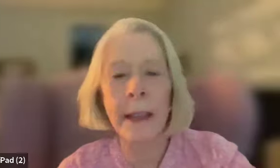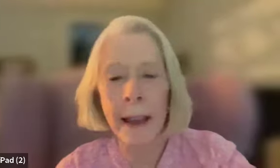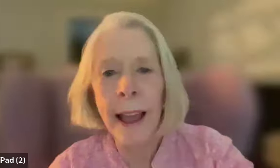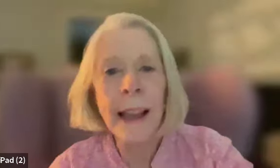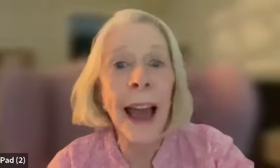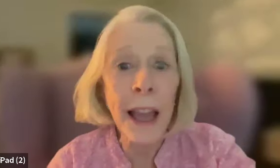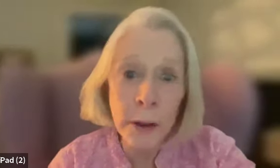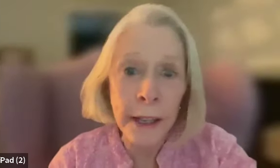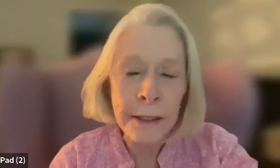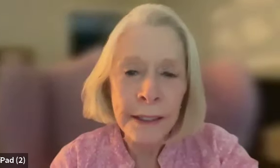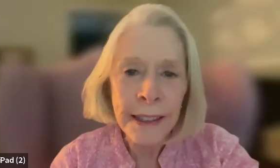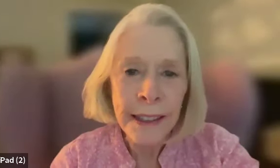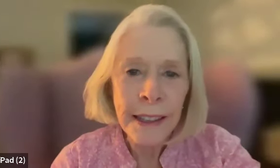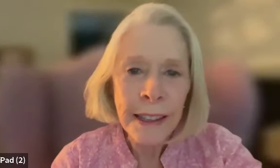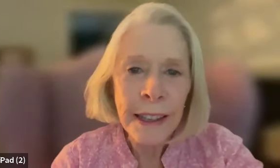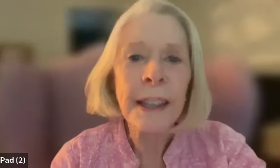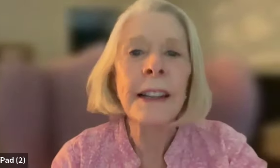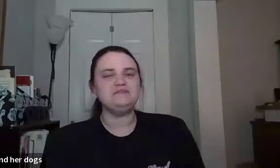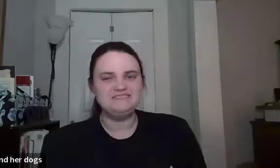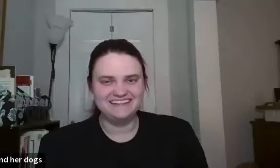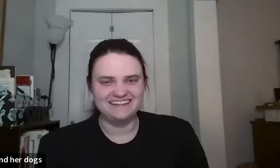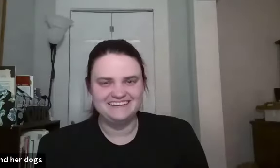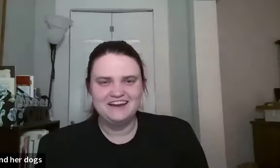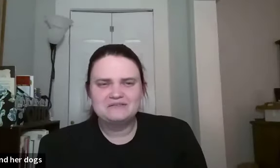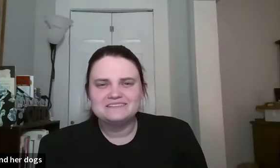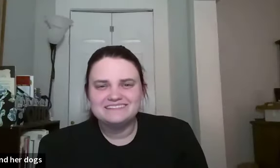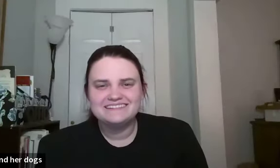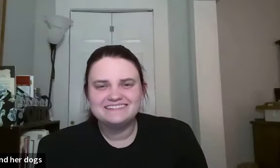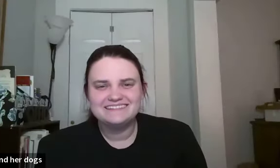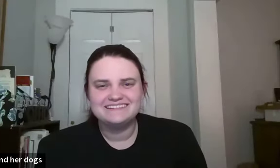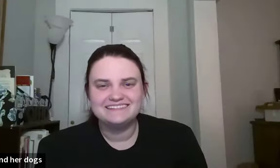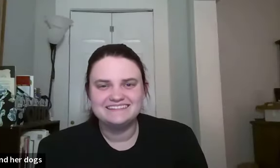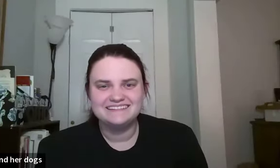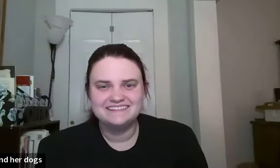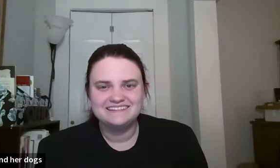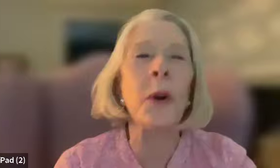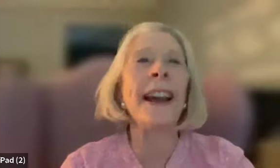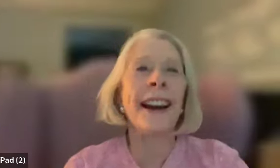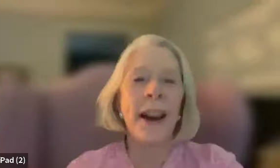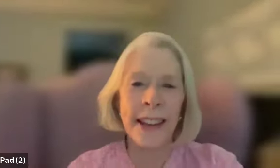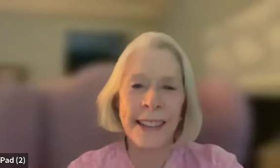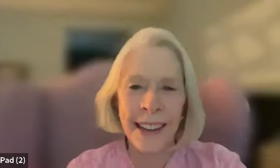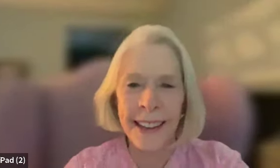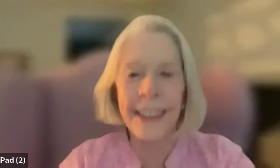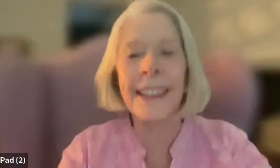Okay. Coyote. Oh, a coyote. Because I have one and I would love to get rid of it.